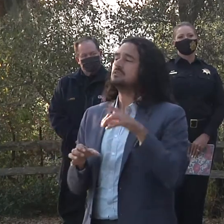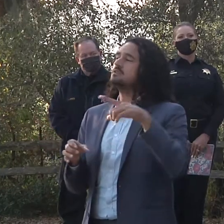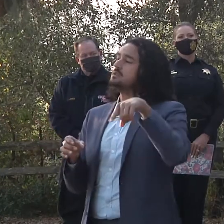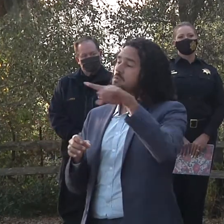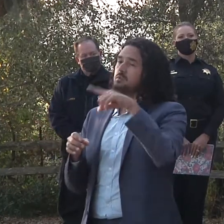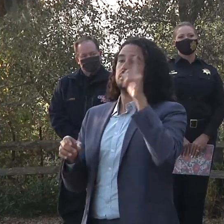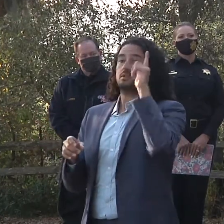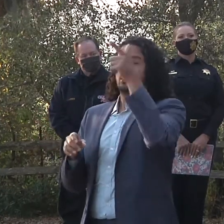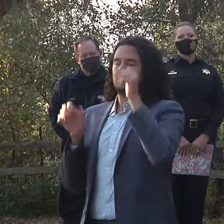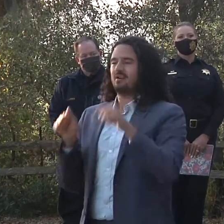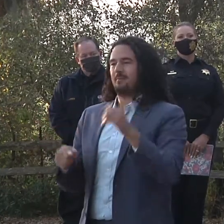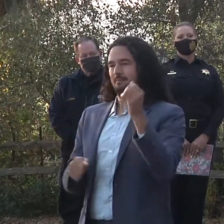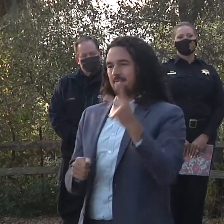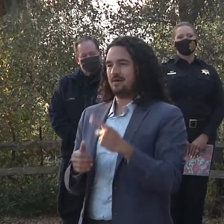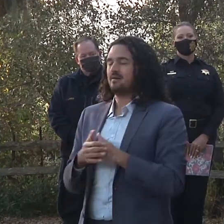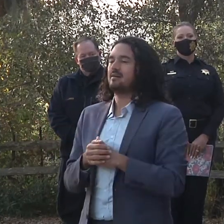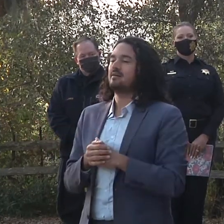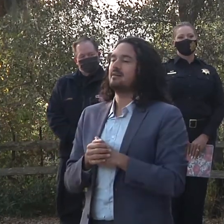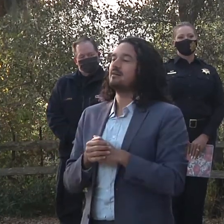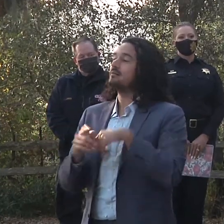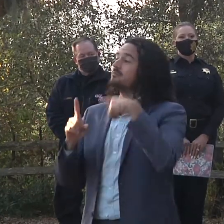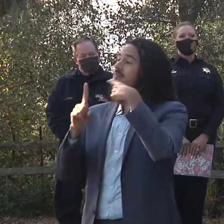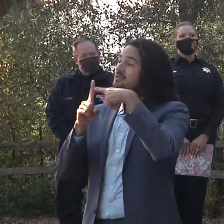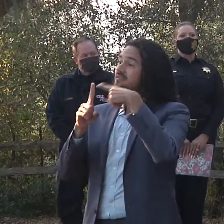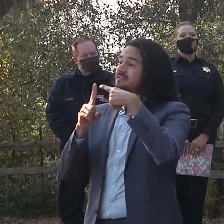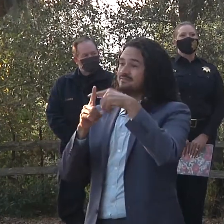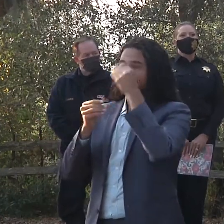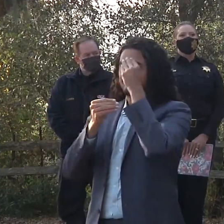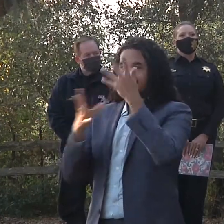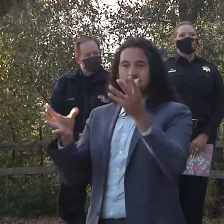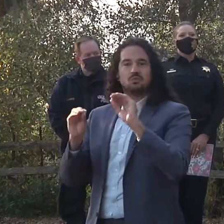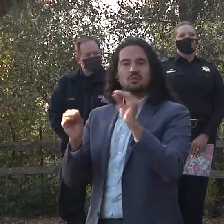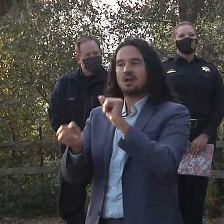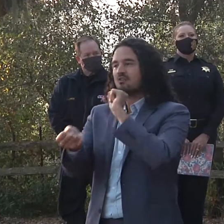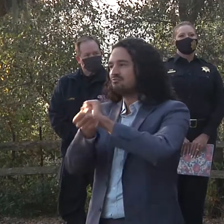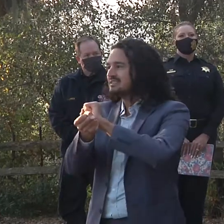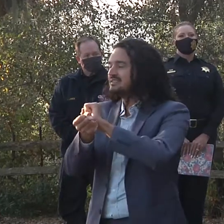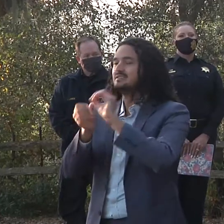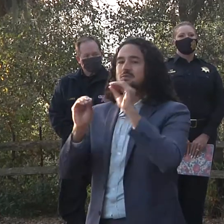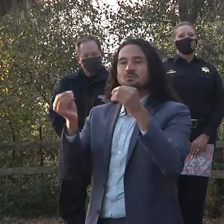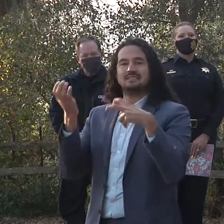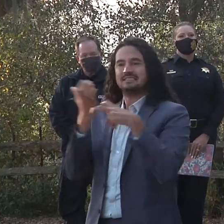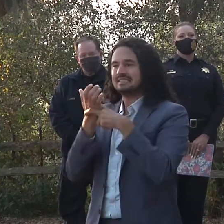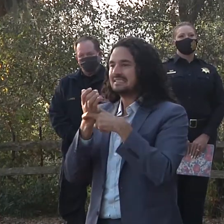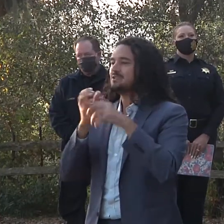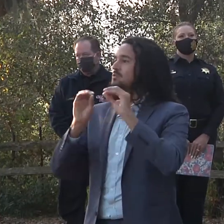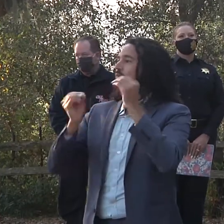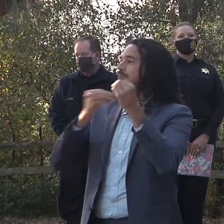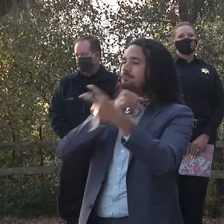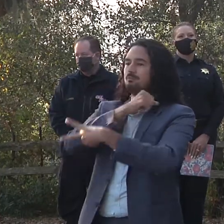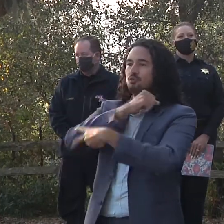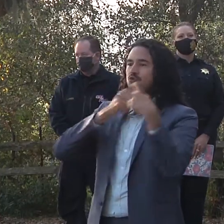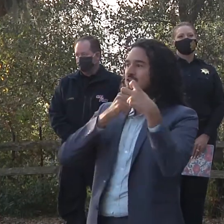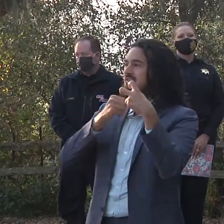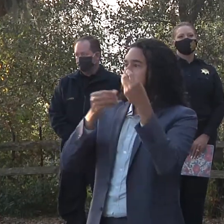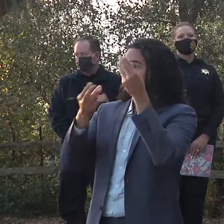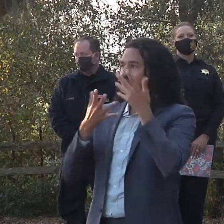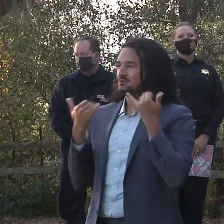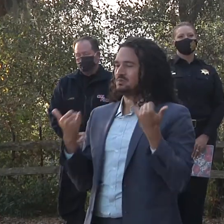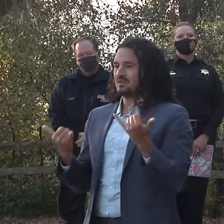arrests or citations today. We also had no burglaries, and so I think that's also something to note for people that are at